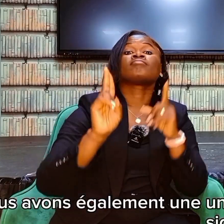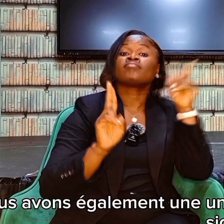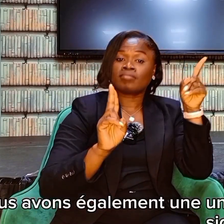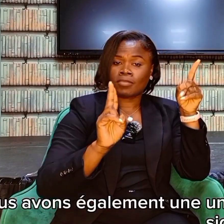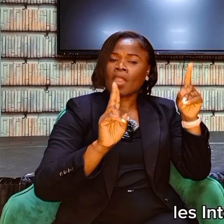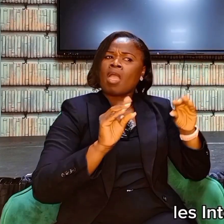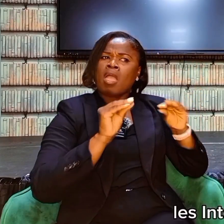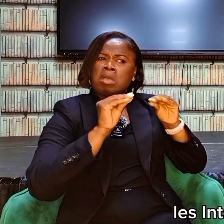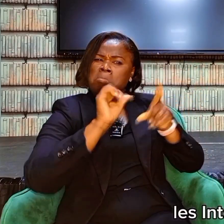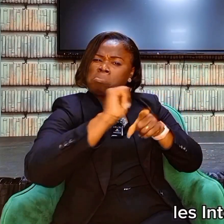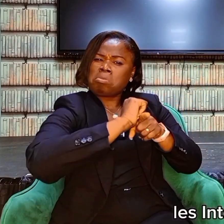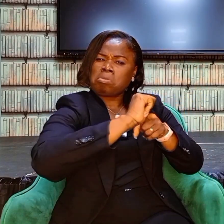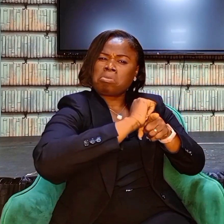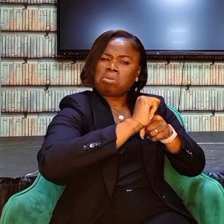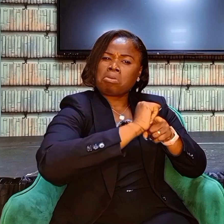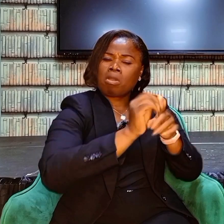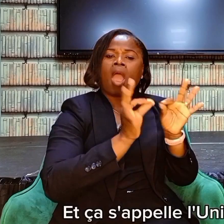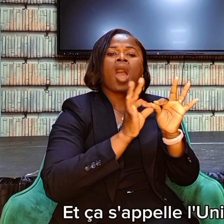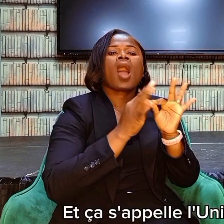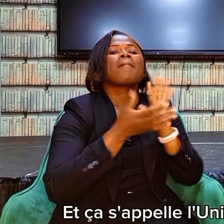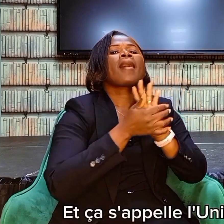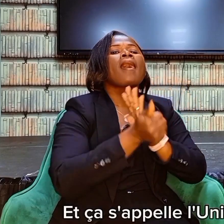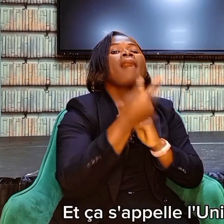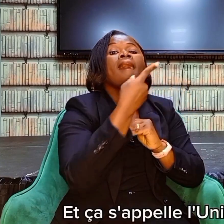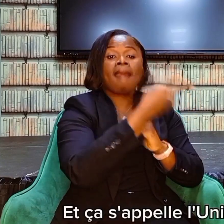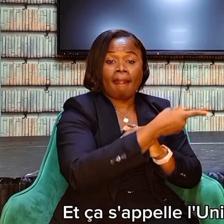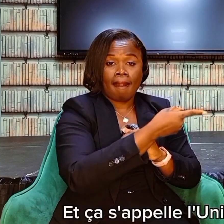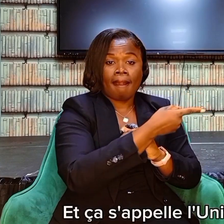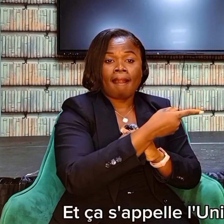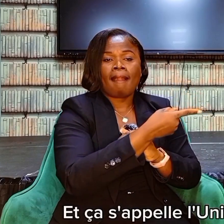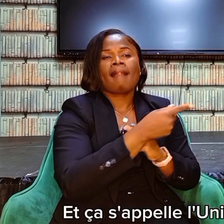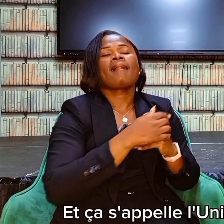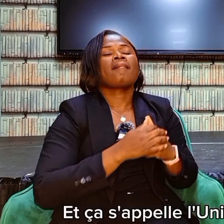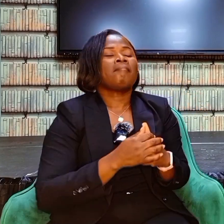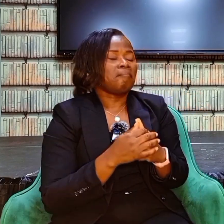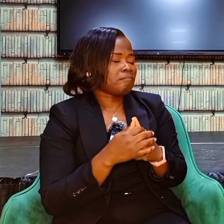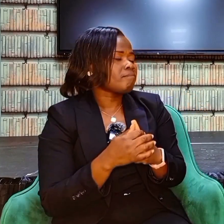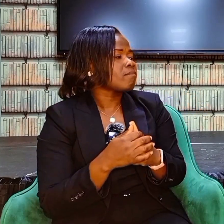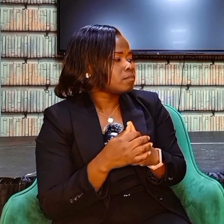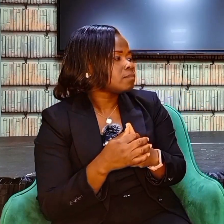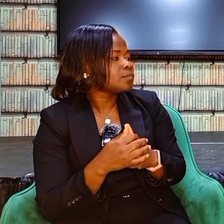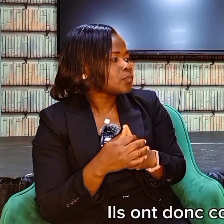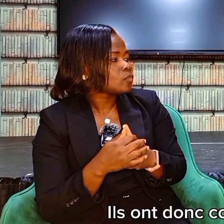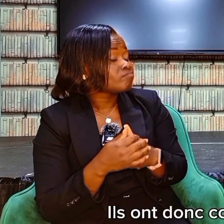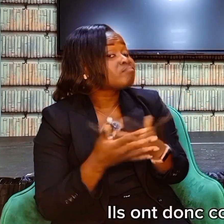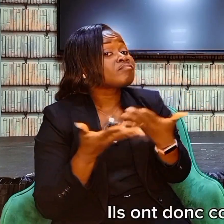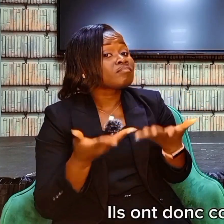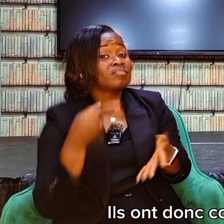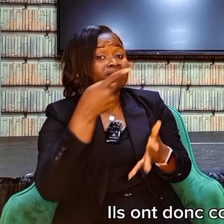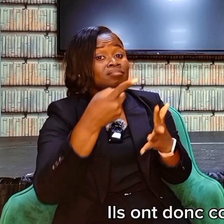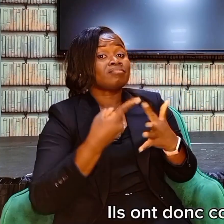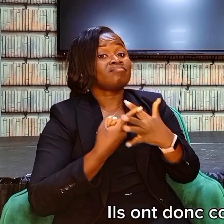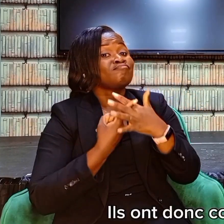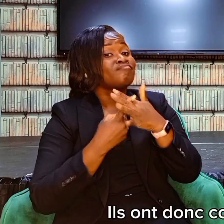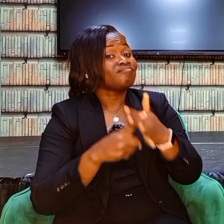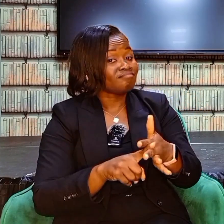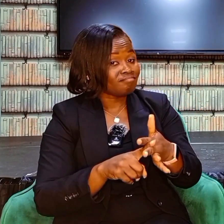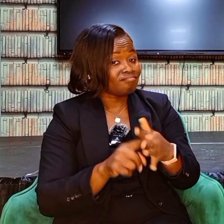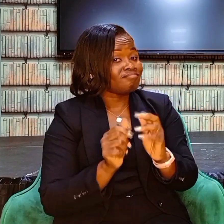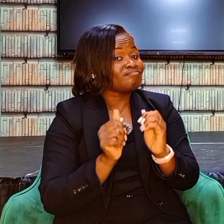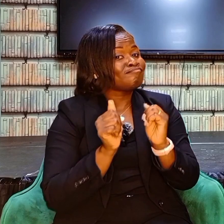trains sign language interpreters, and it's called Chambogo University. So they started with